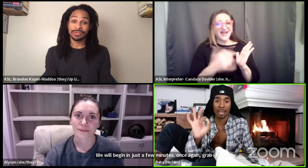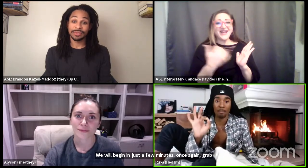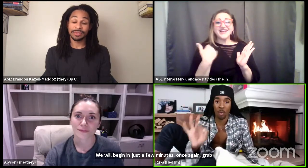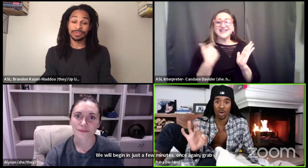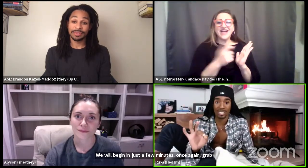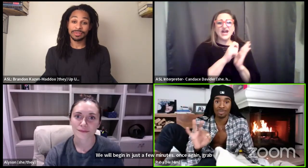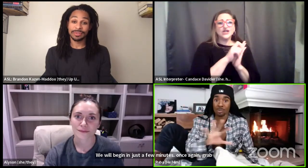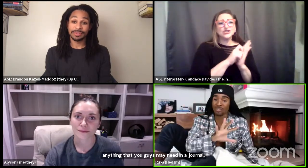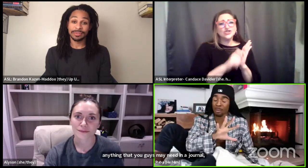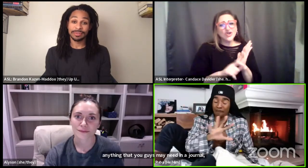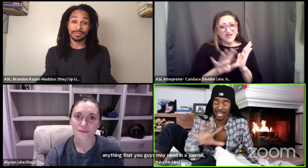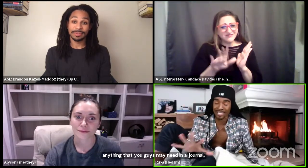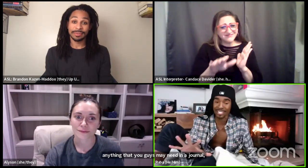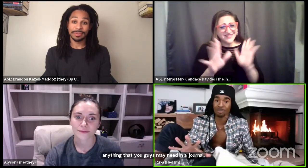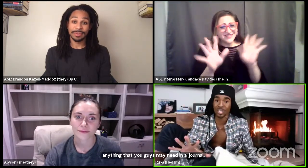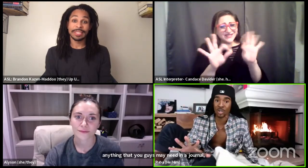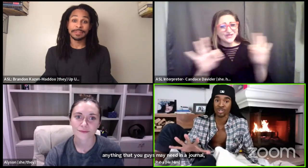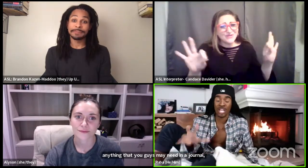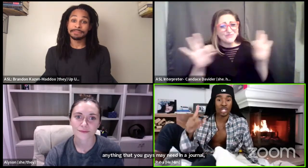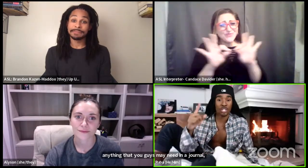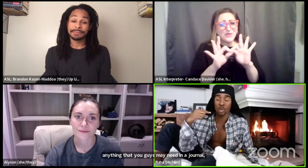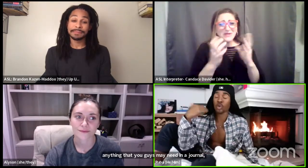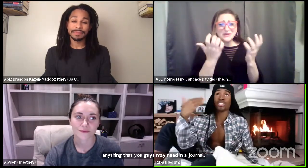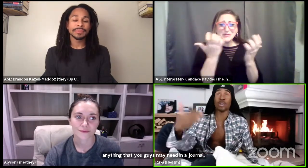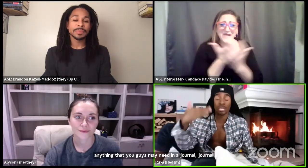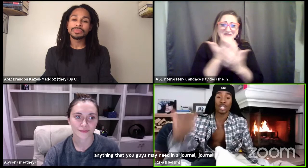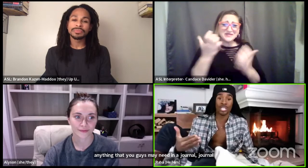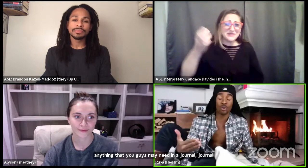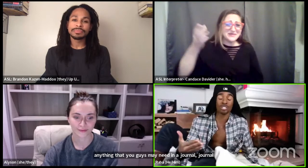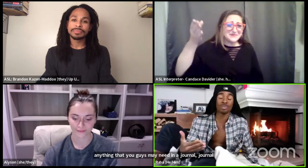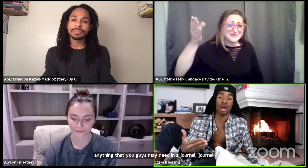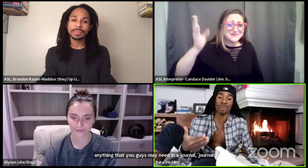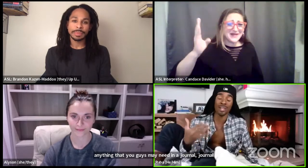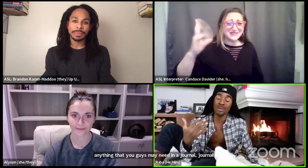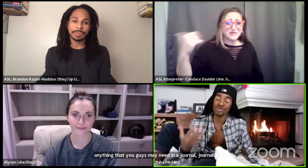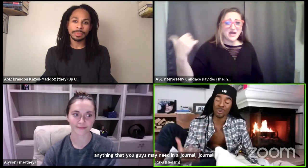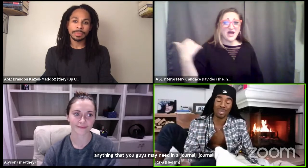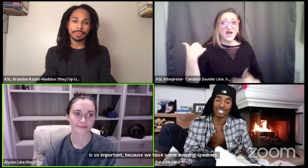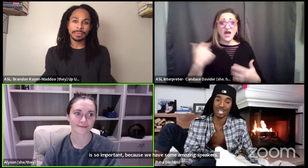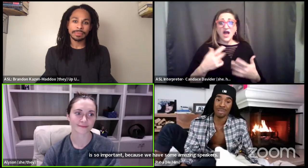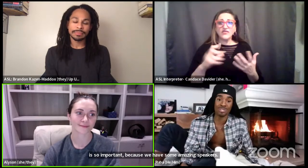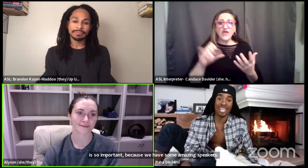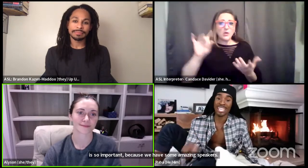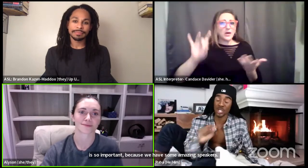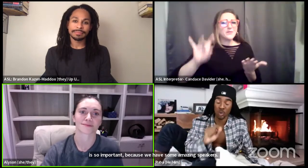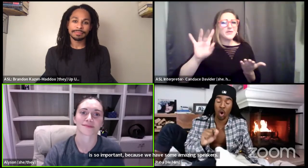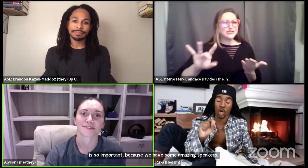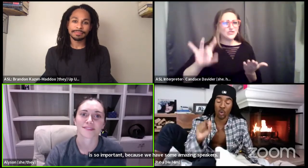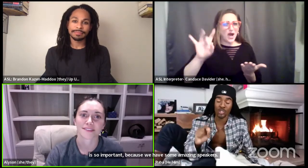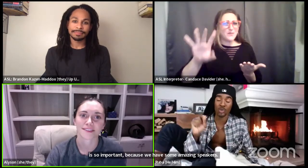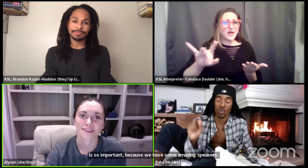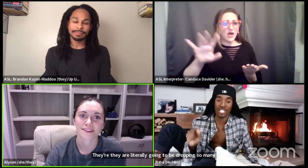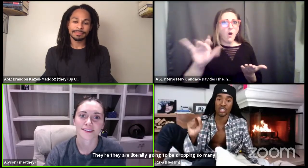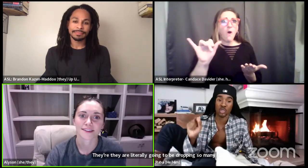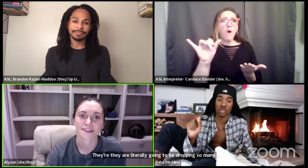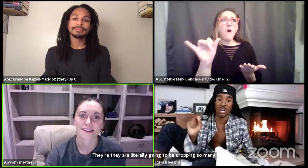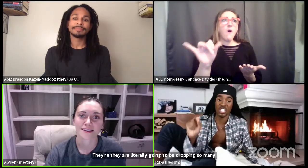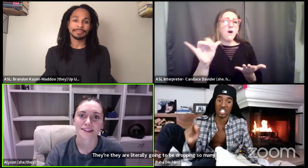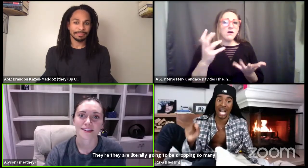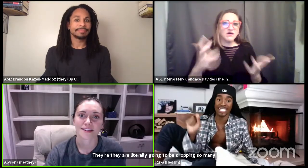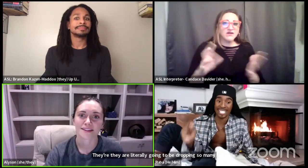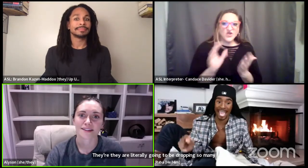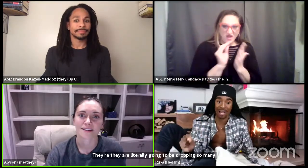so important because we have some amazing speakers. They are literally going to be dropping so many gems that you are going to want